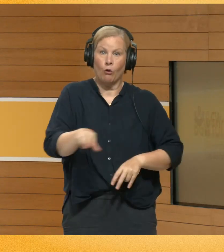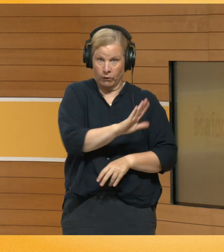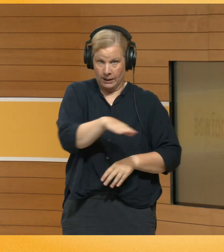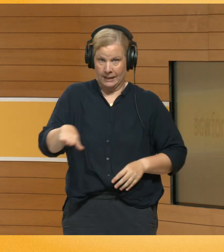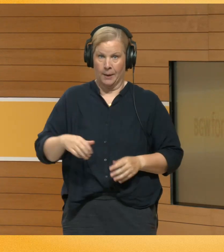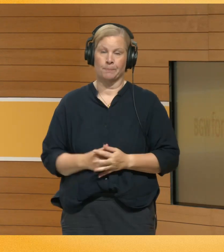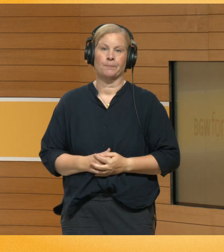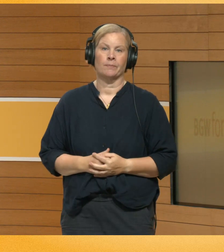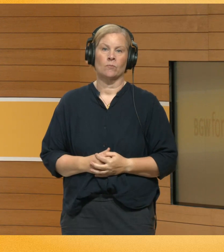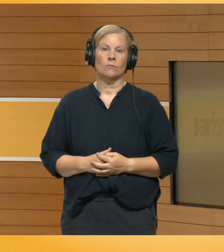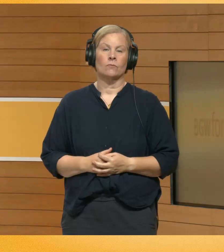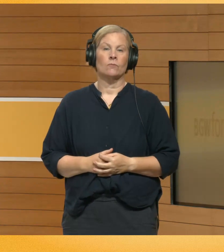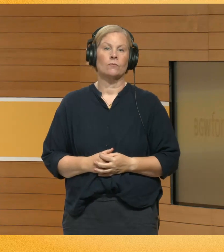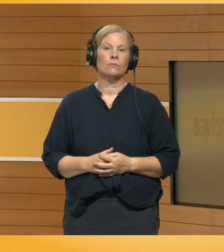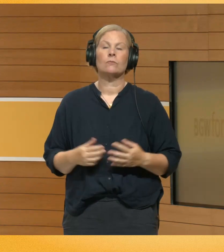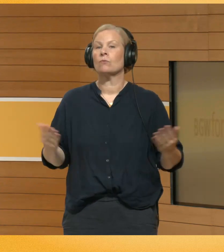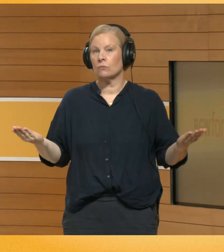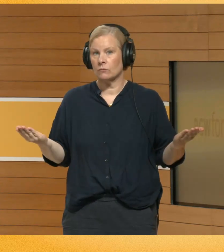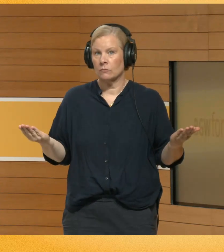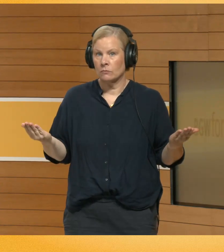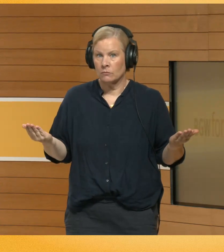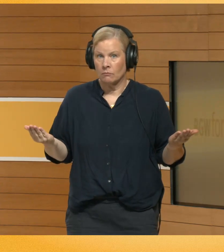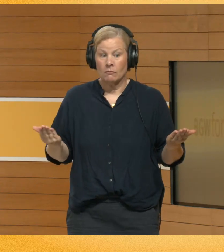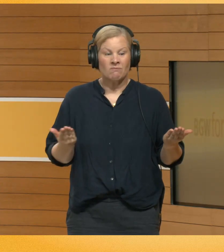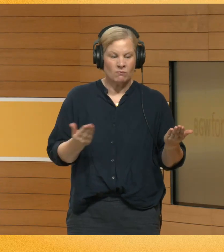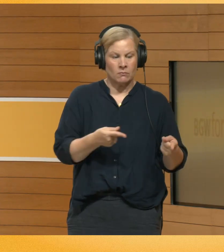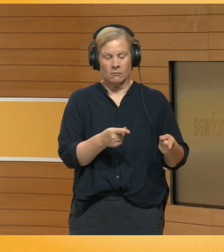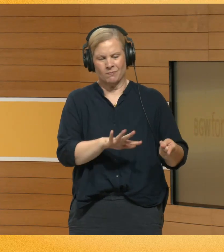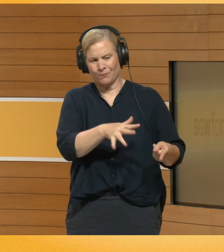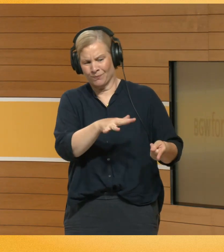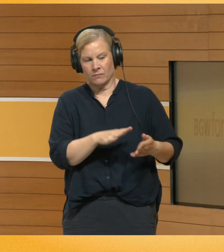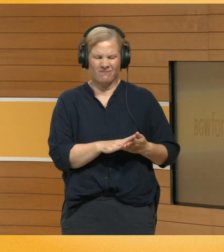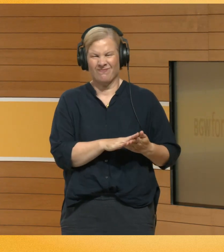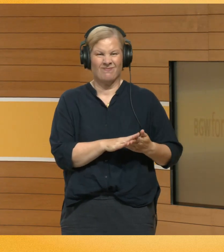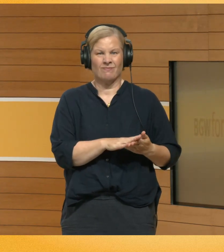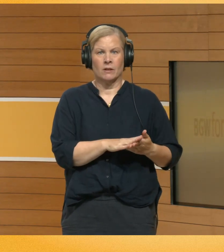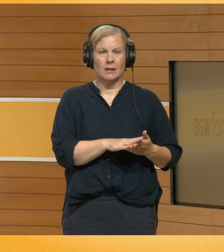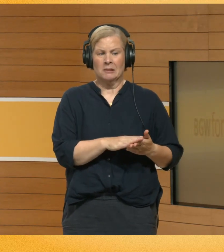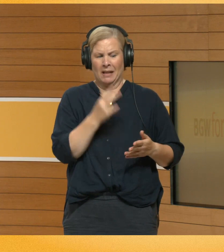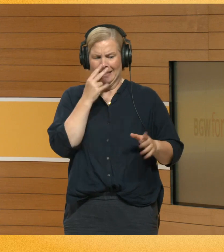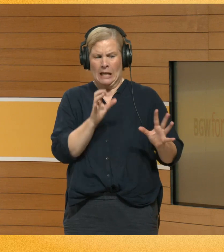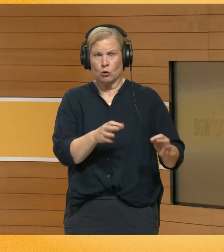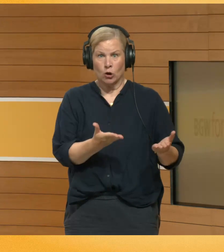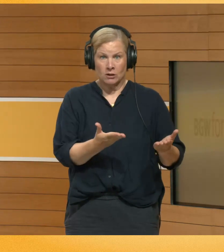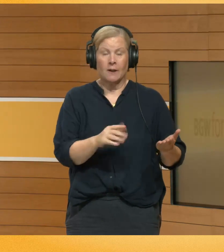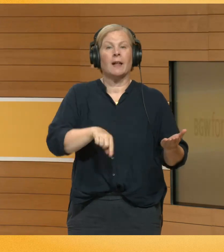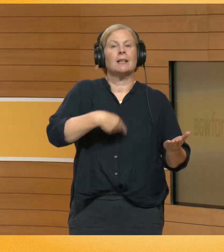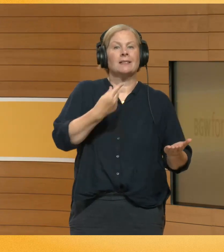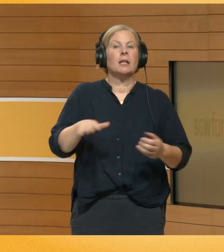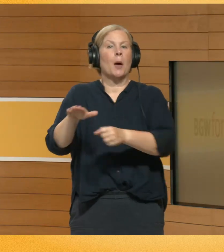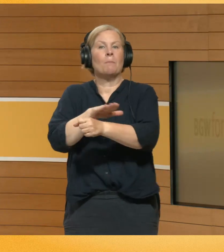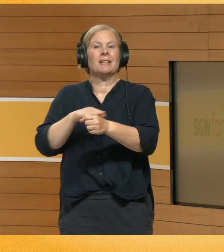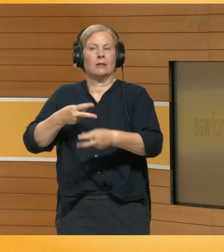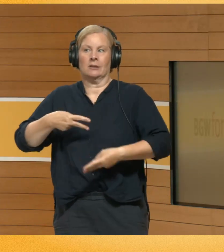any signal of a danger sign, then they report to the district hospital. Some places